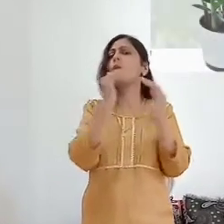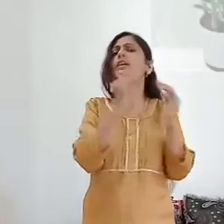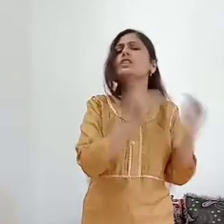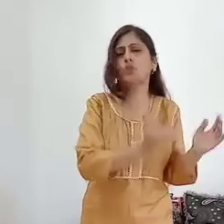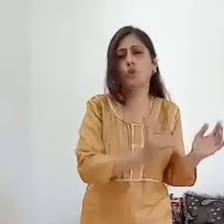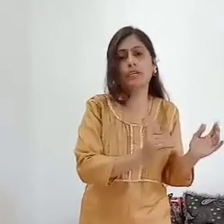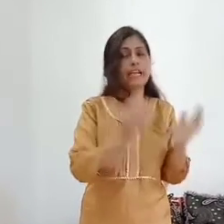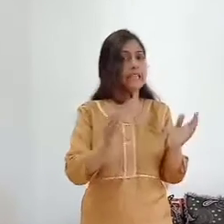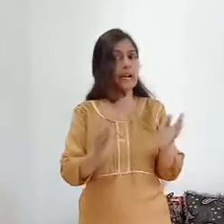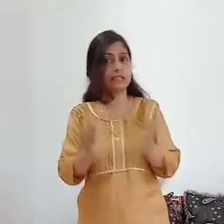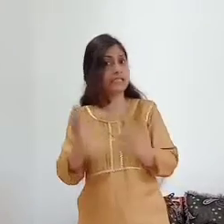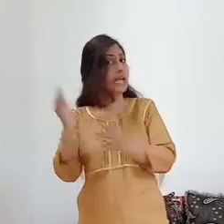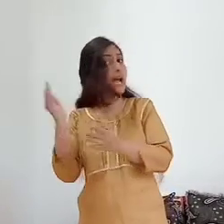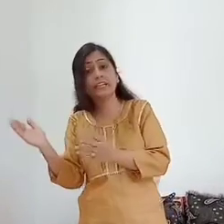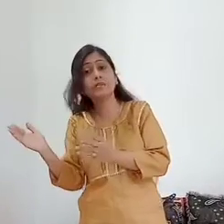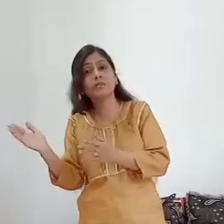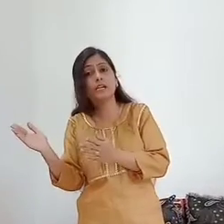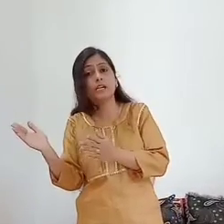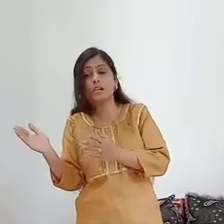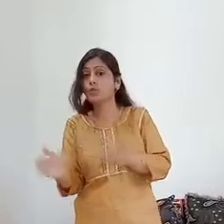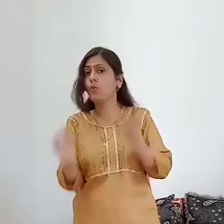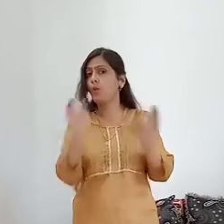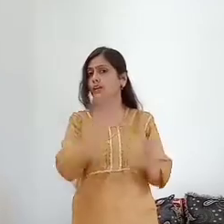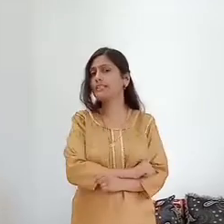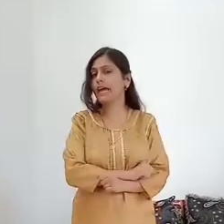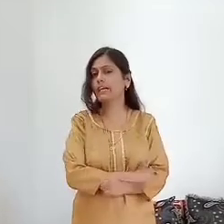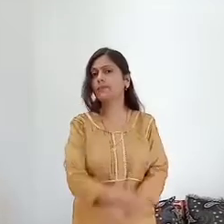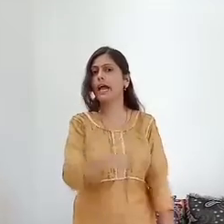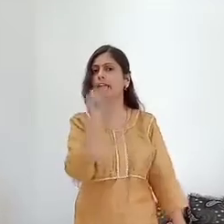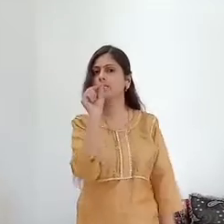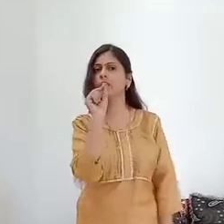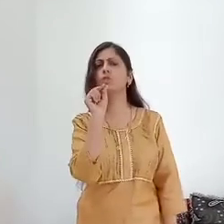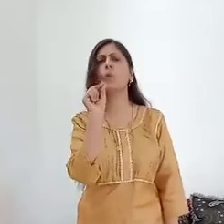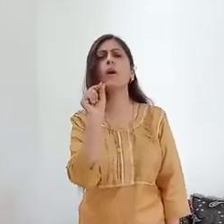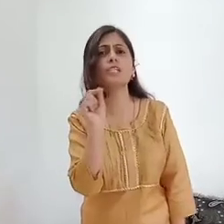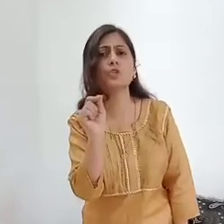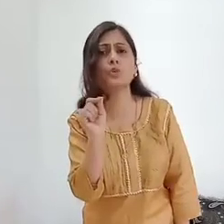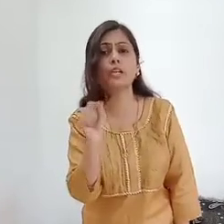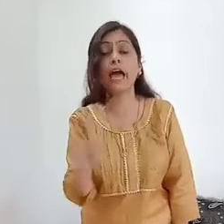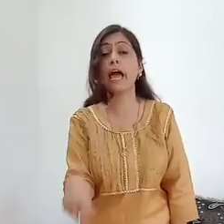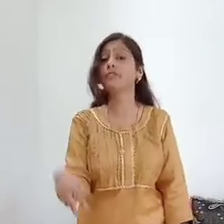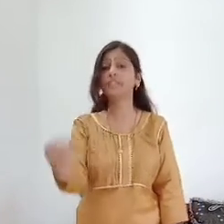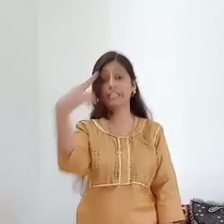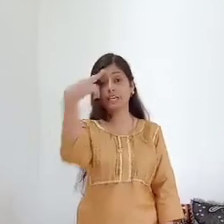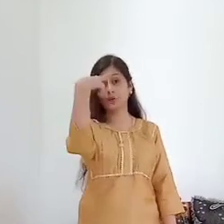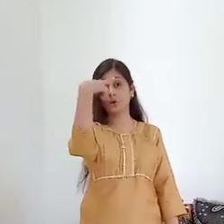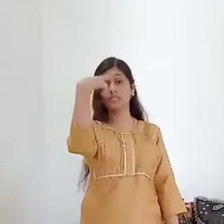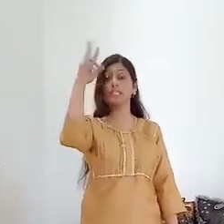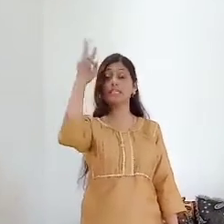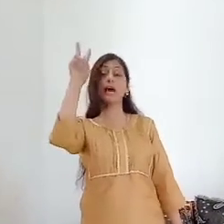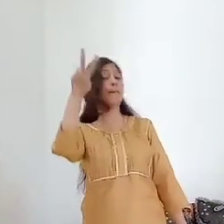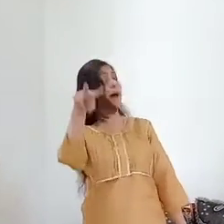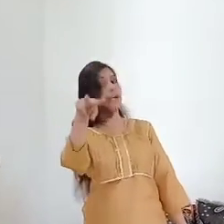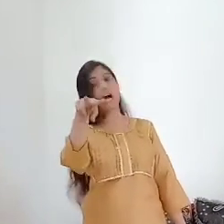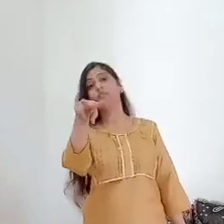smallest unit and that is atom. So what is the atom? Atom is the smallest unit and we cannot see by our